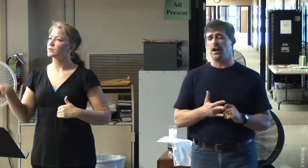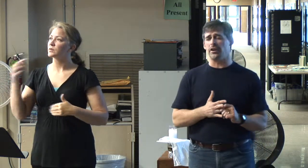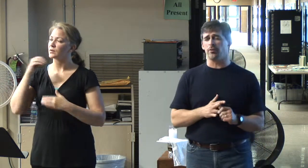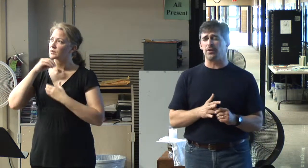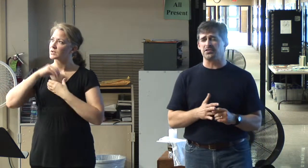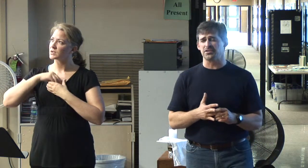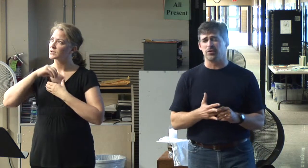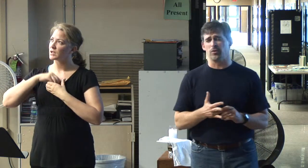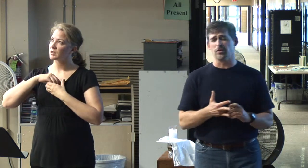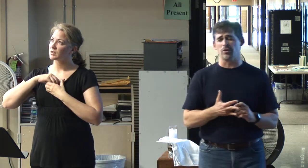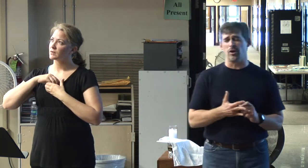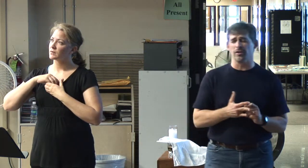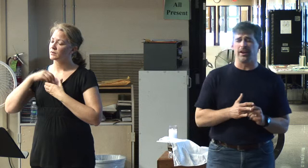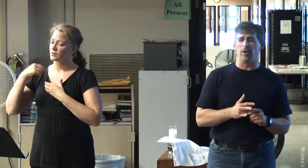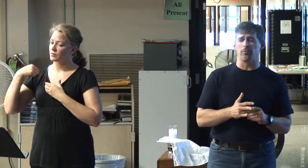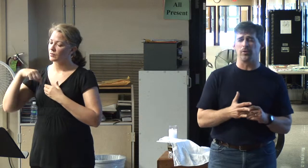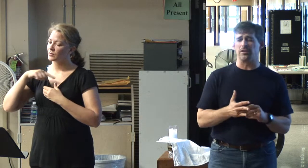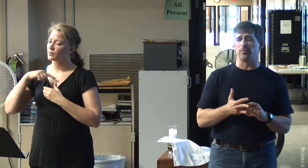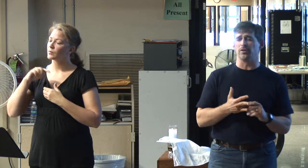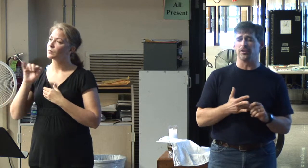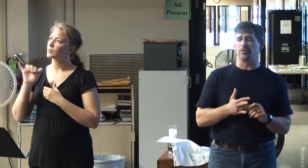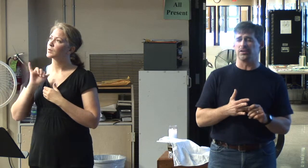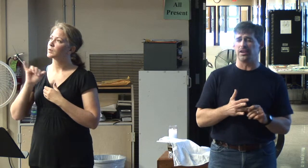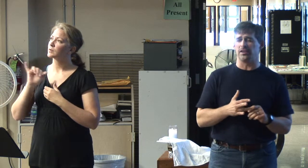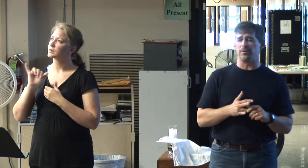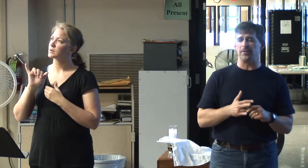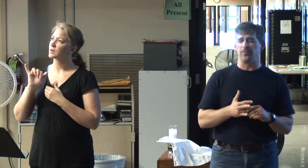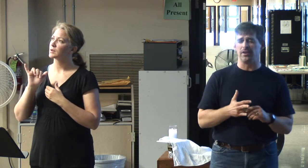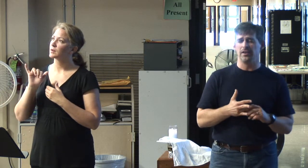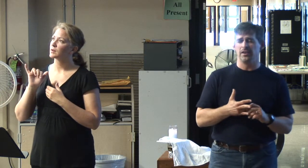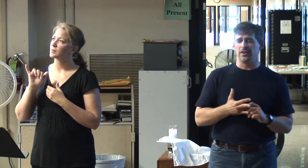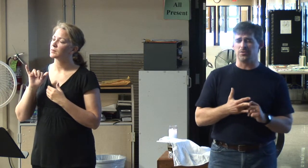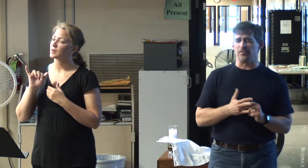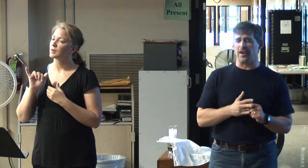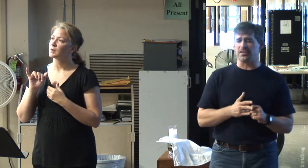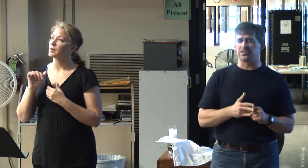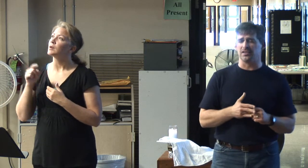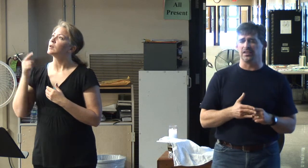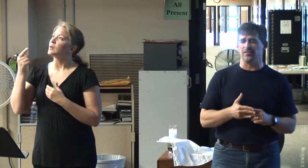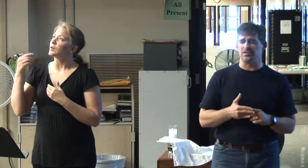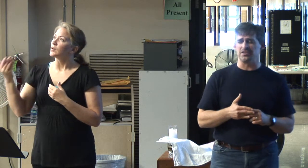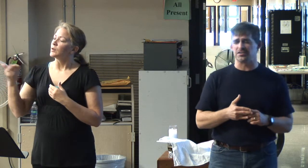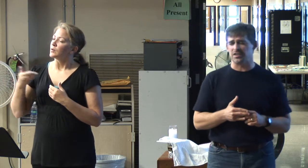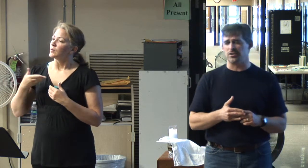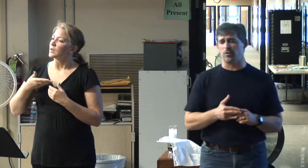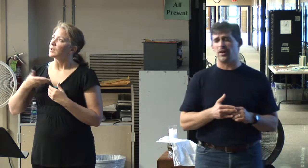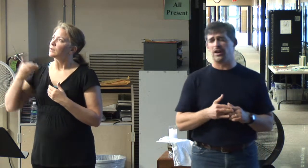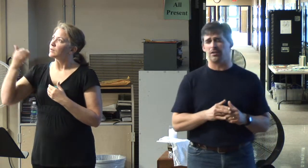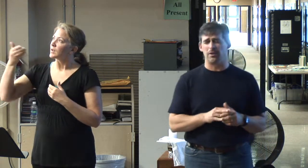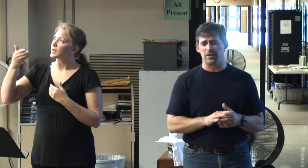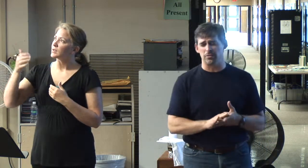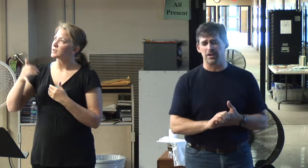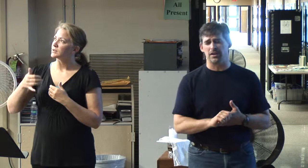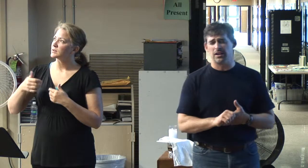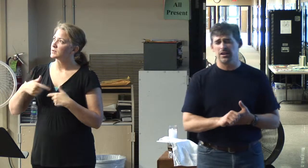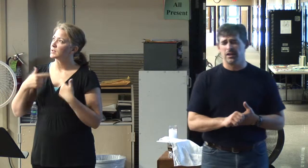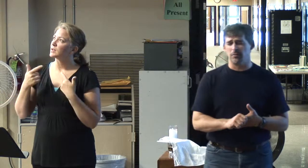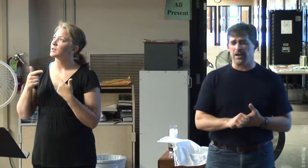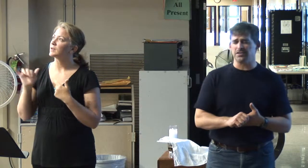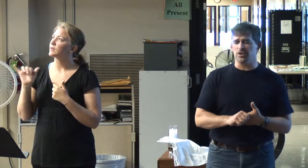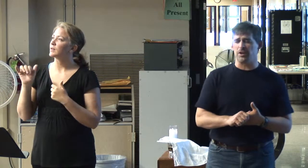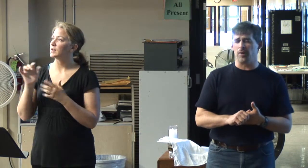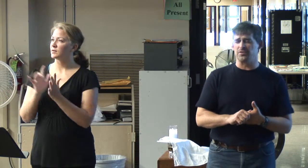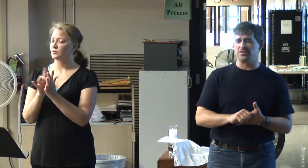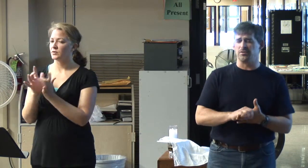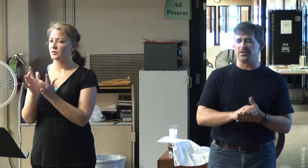too, by your presence in the world, called to help create the world that you're intending to be, that you invite us to live, Jesus, in your way, in the way that you did.